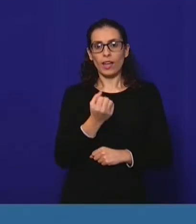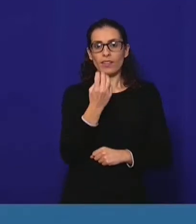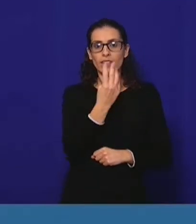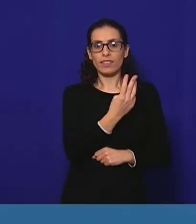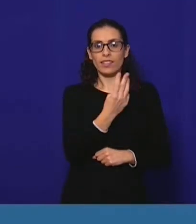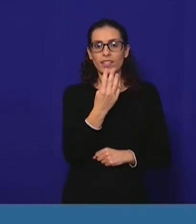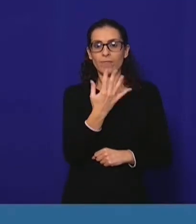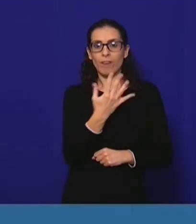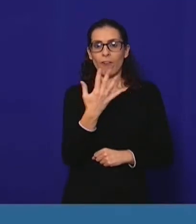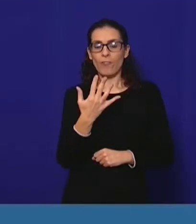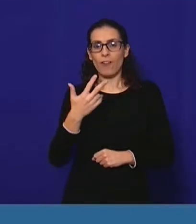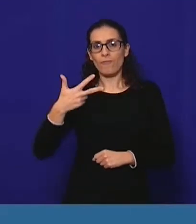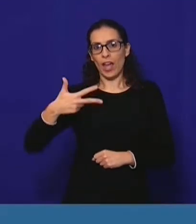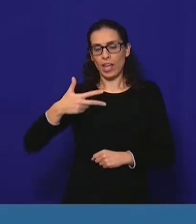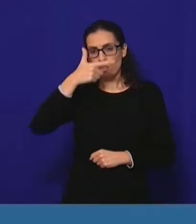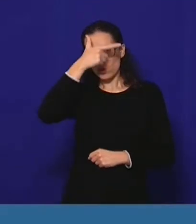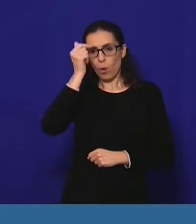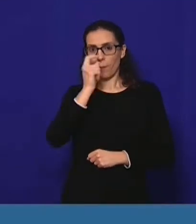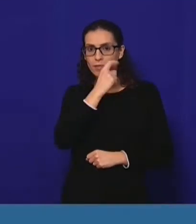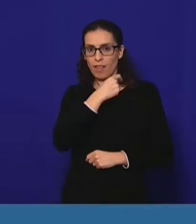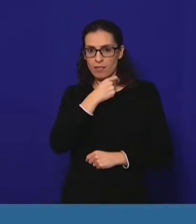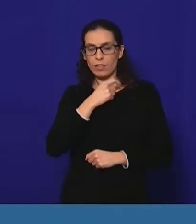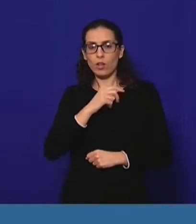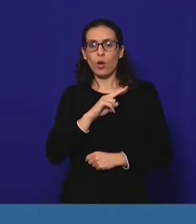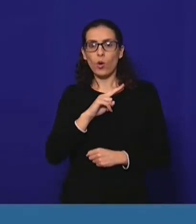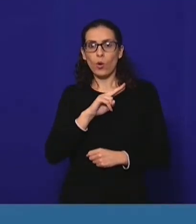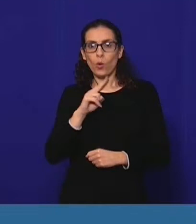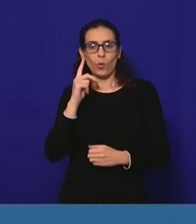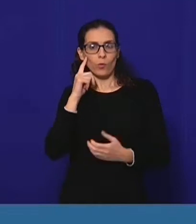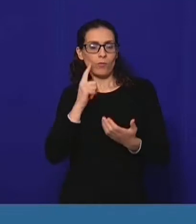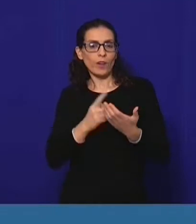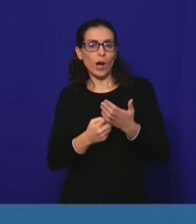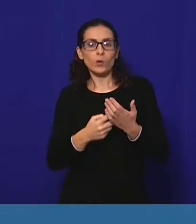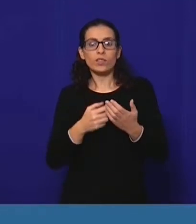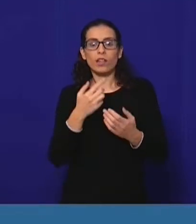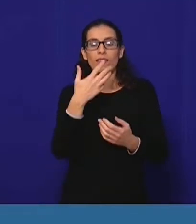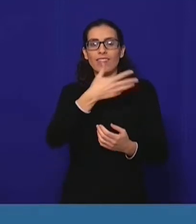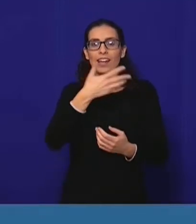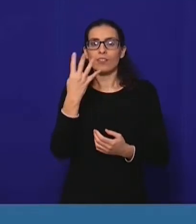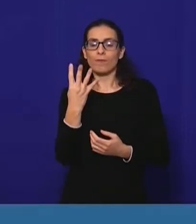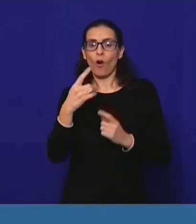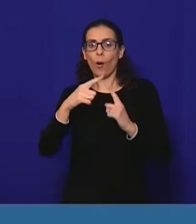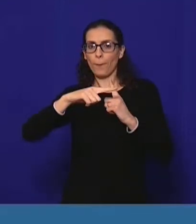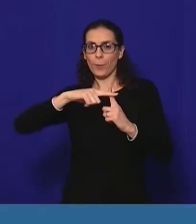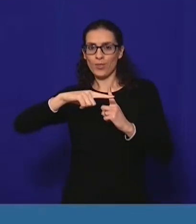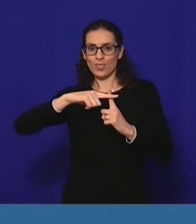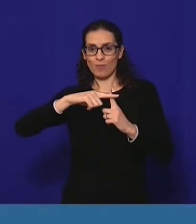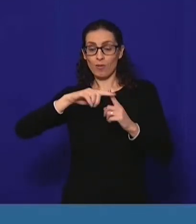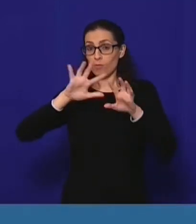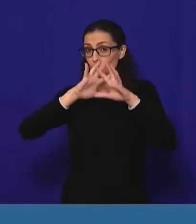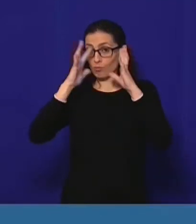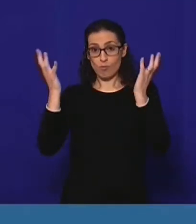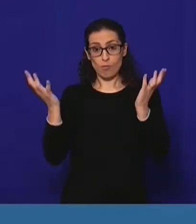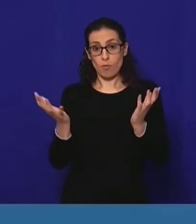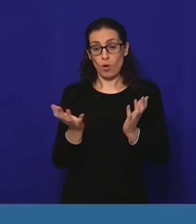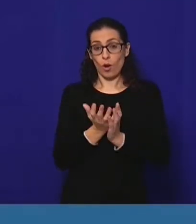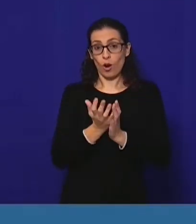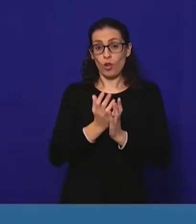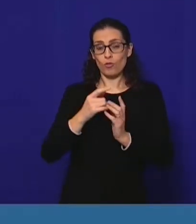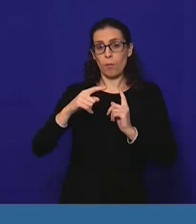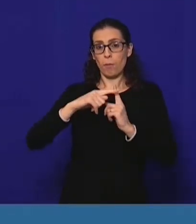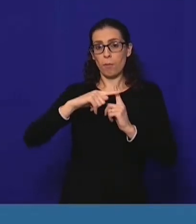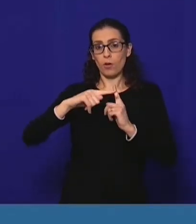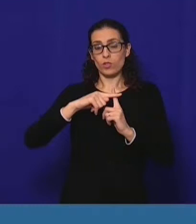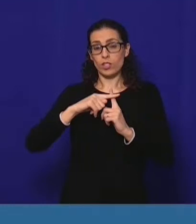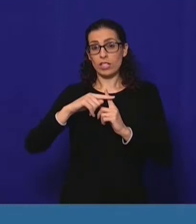3,558 swabs carried out yesterday, and out of these we have 94 cases which are positive. So the total number of positive cases